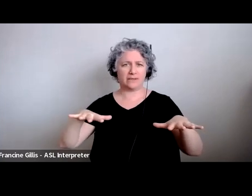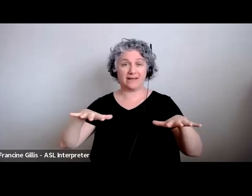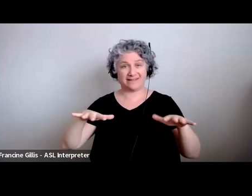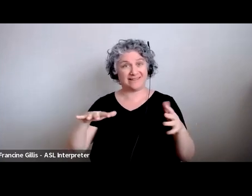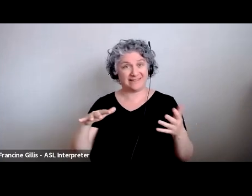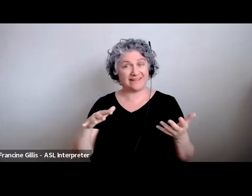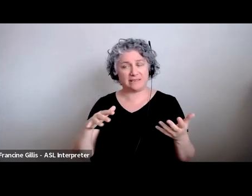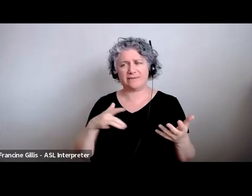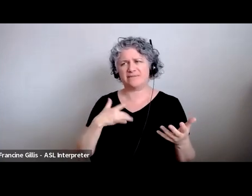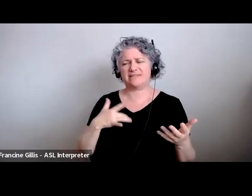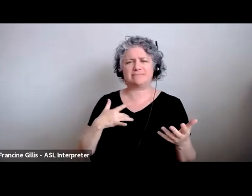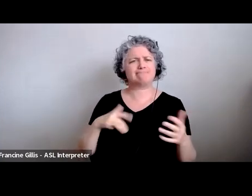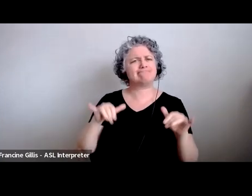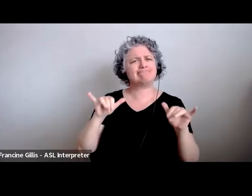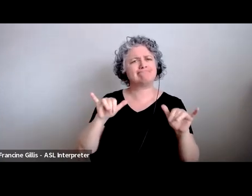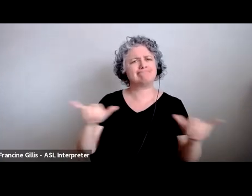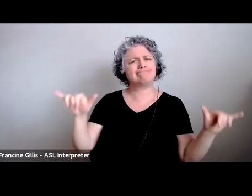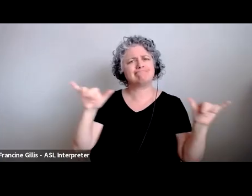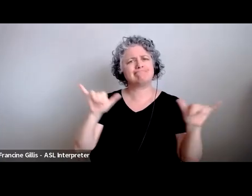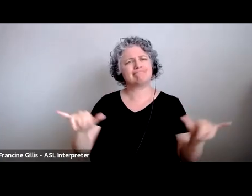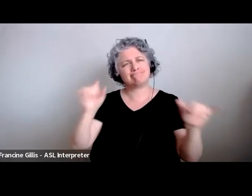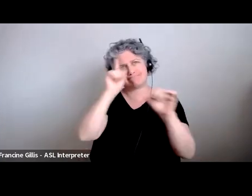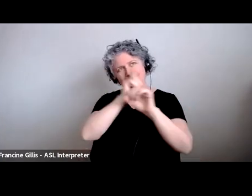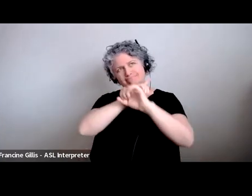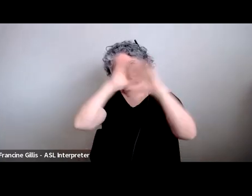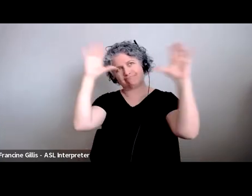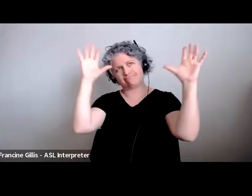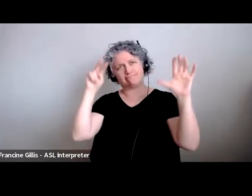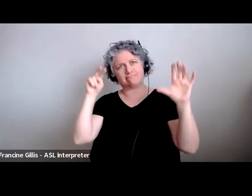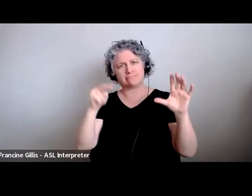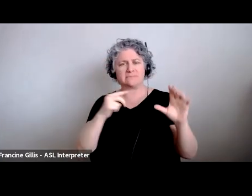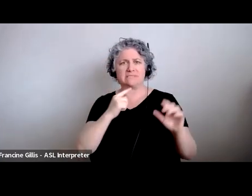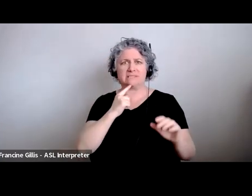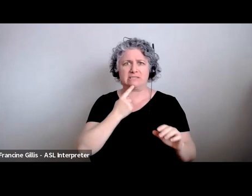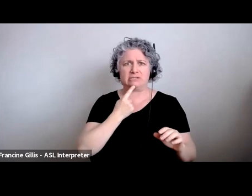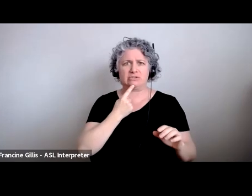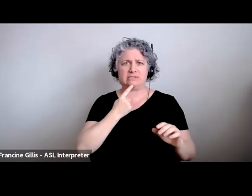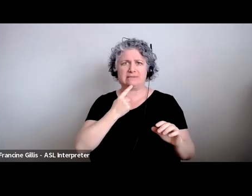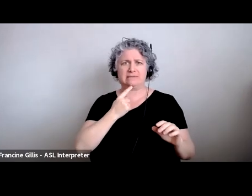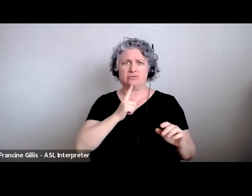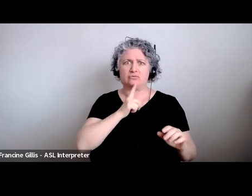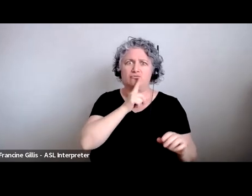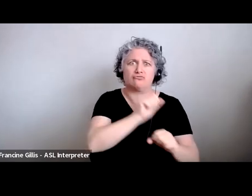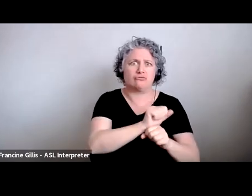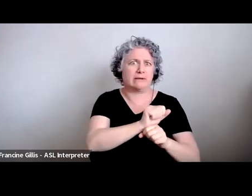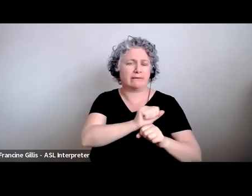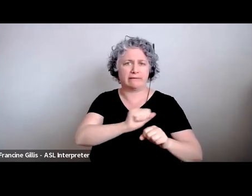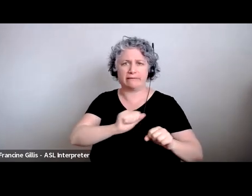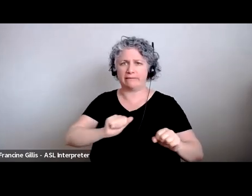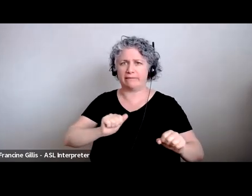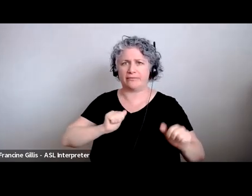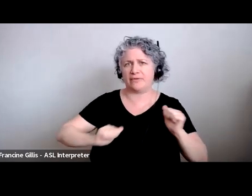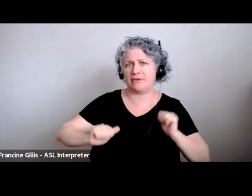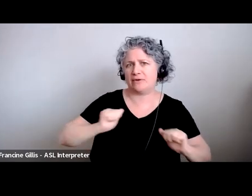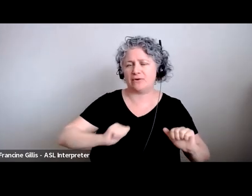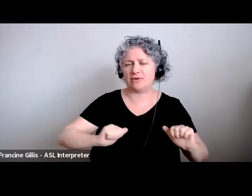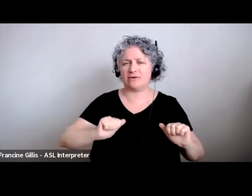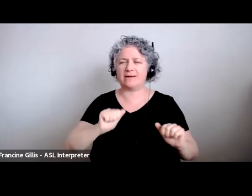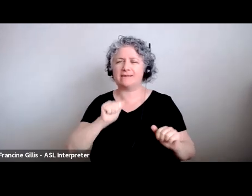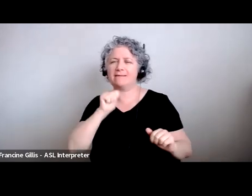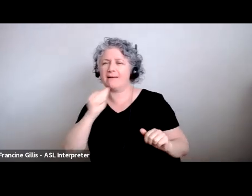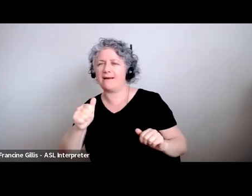same old adage can apply that there's kind of serious real theater and not serious commercial